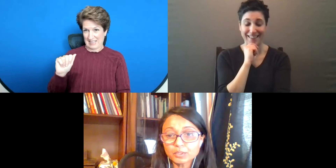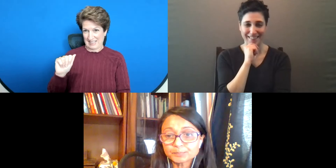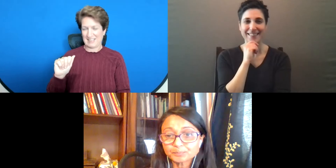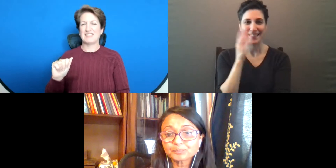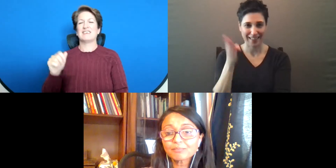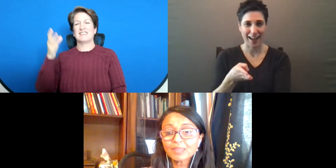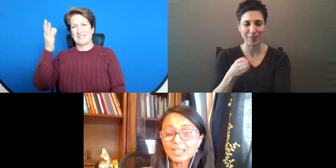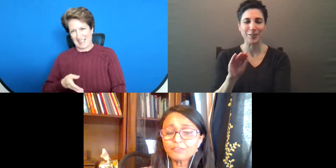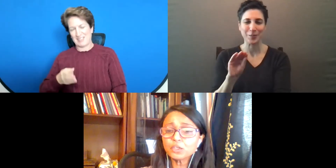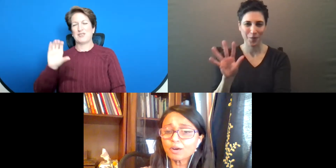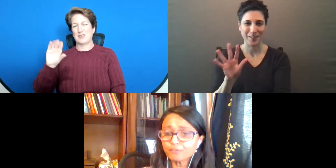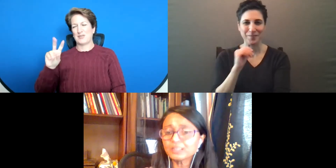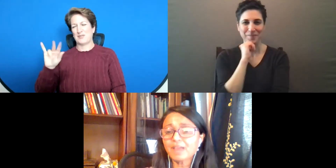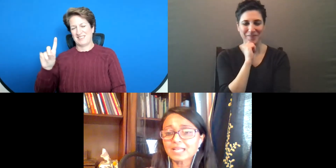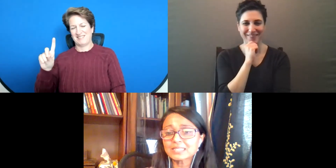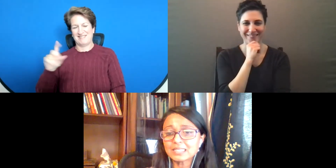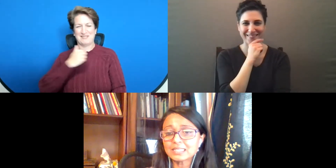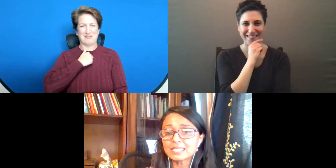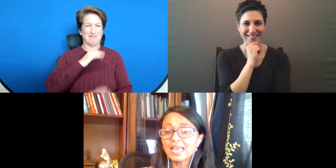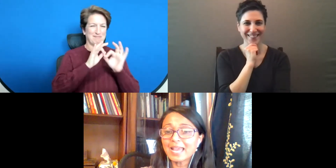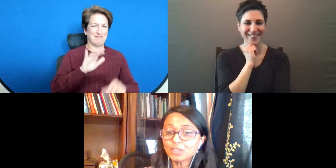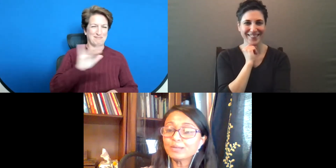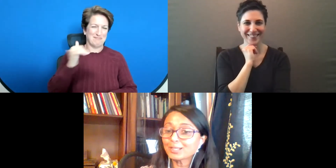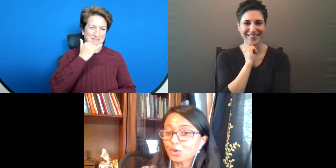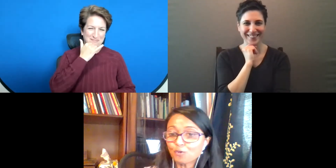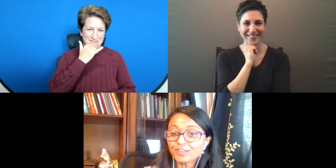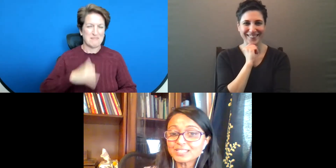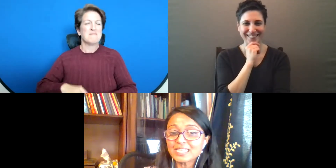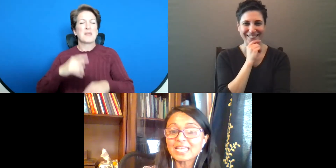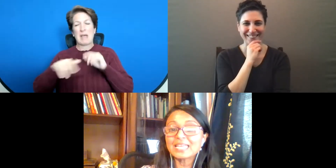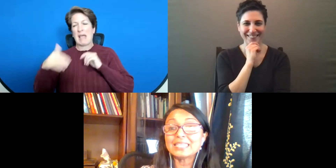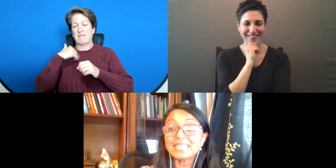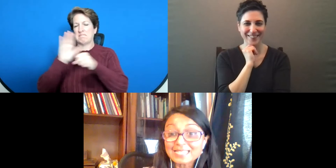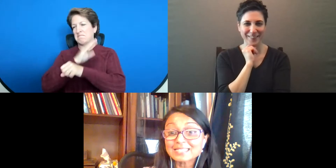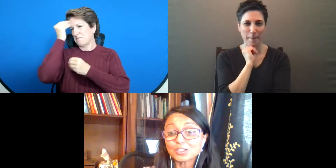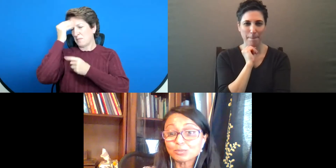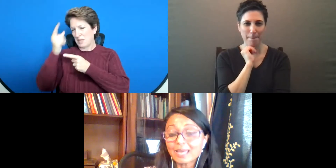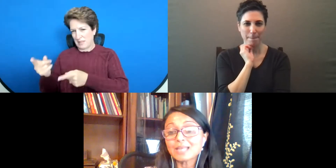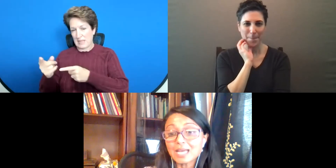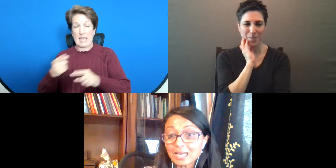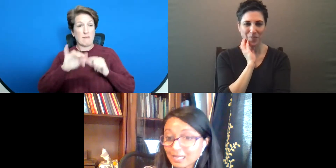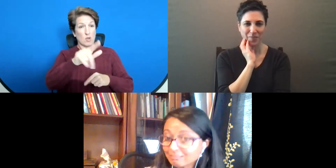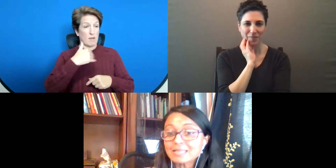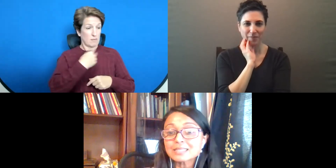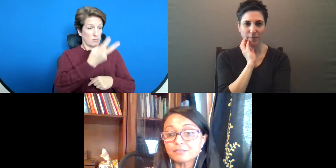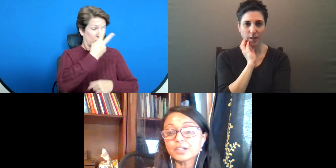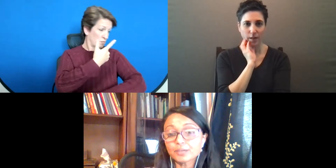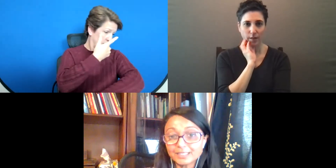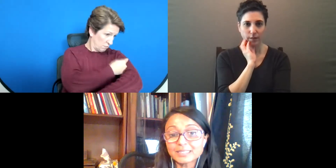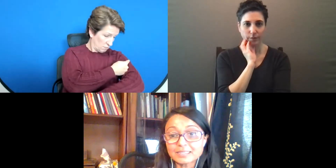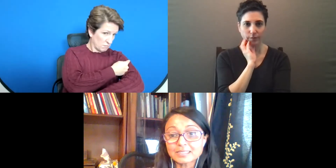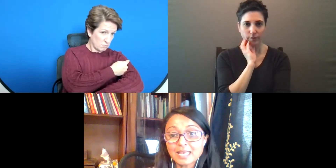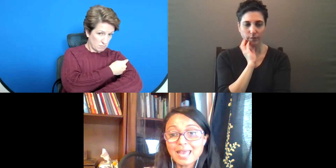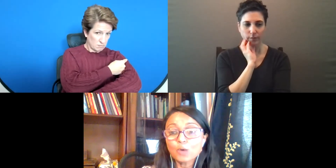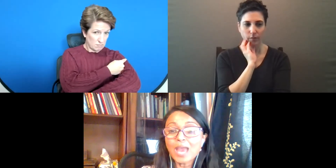readily available. If you are fully vaccinated and you get COVID, yes, you get a less